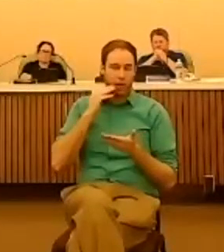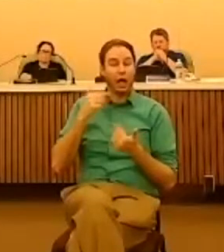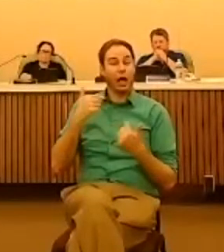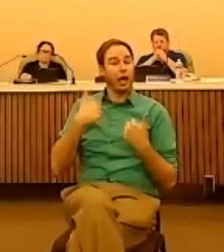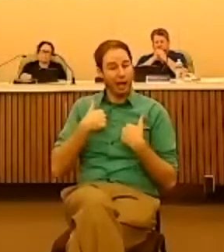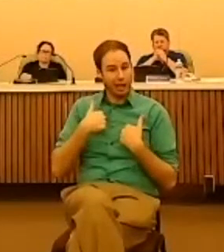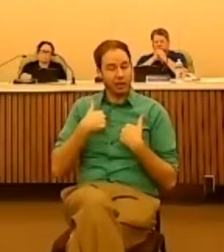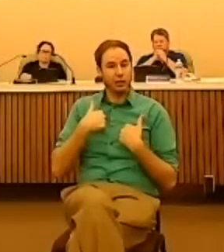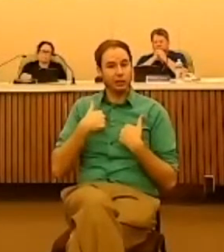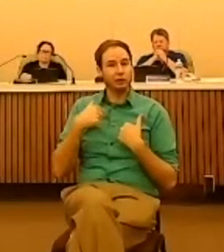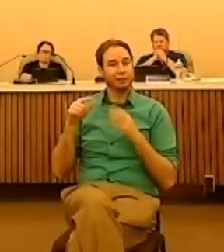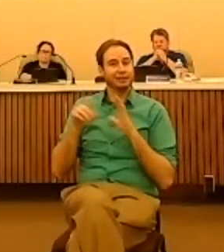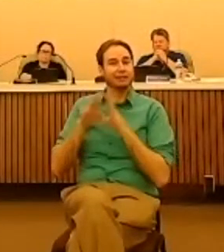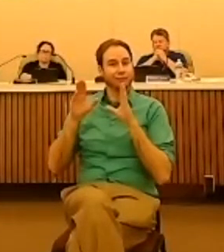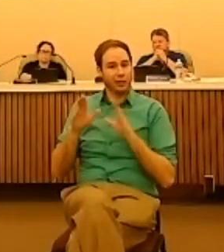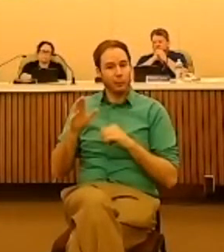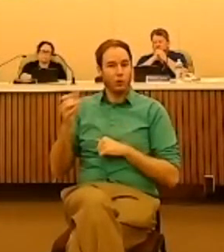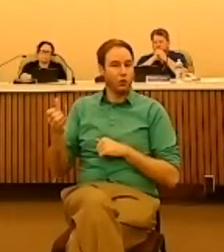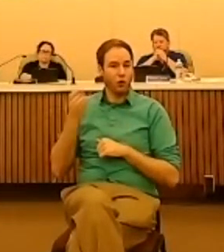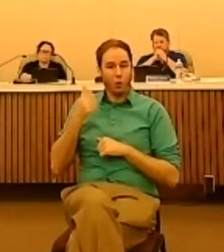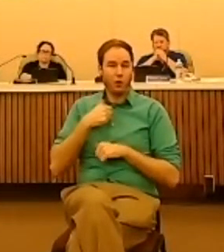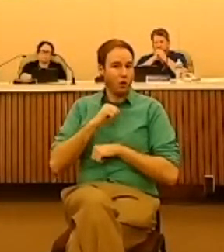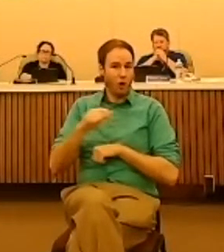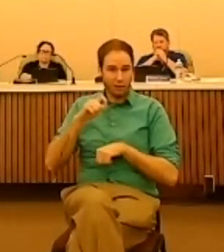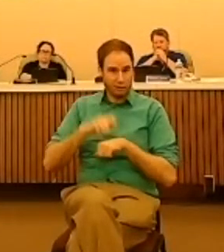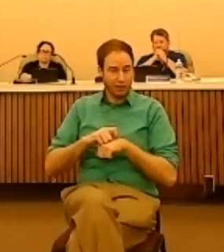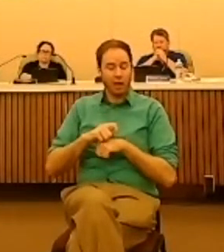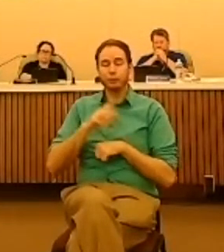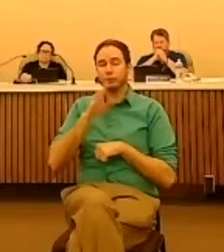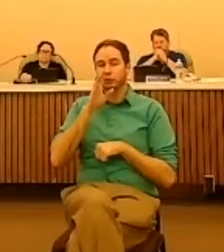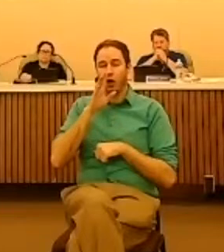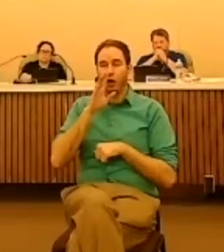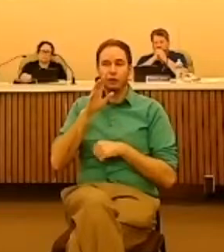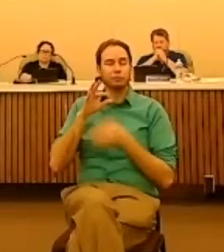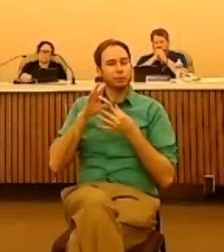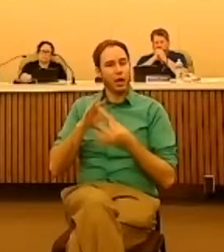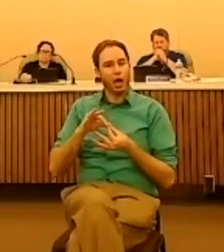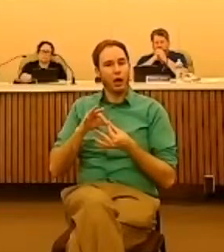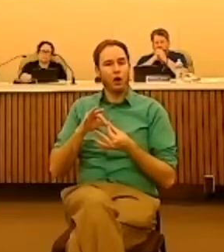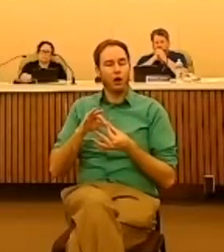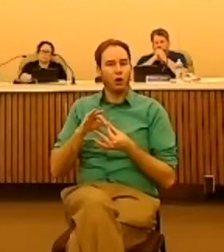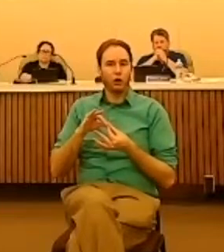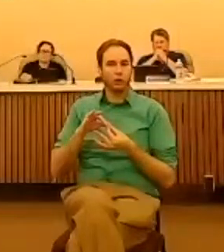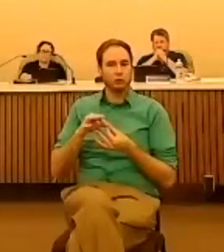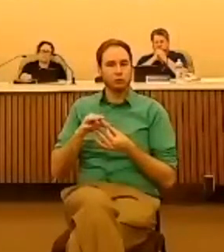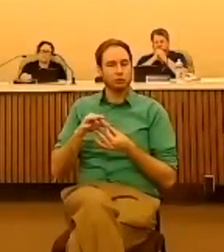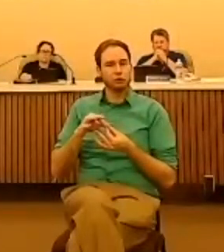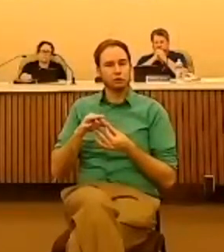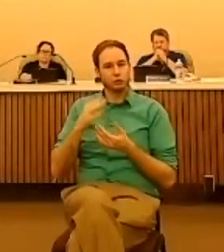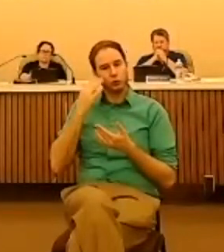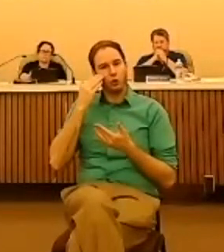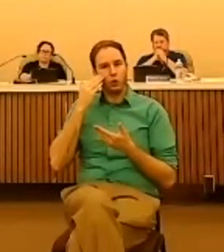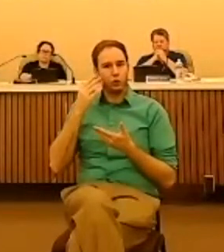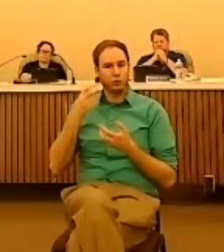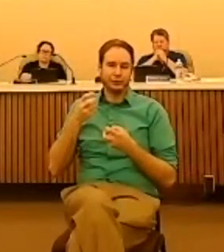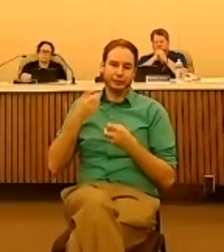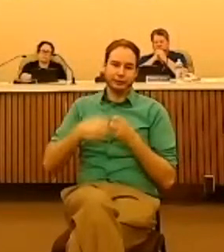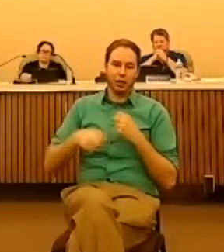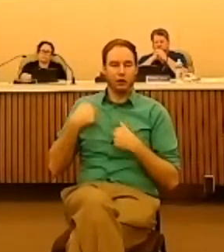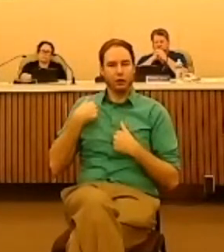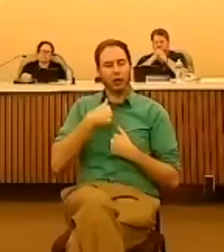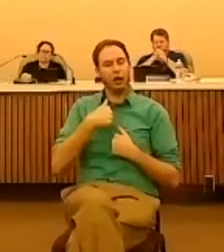get developers calling me all the time, talking about, how tough our deputy